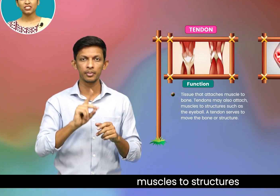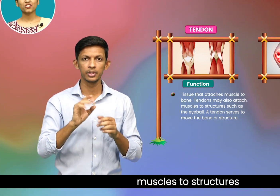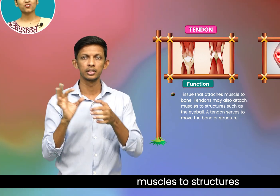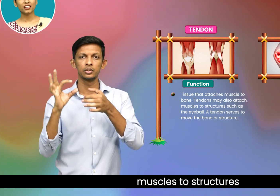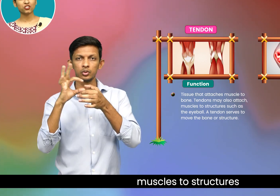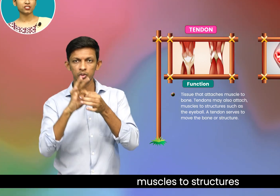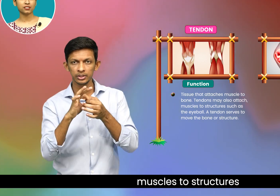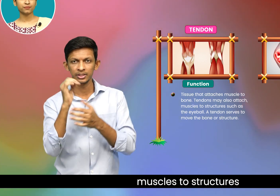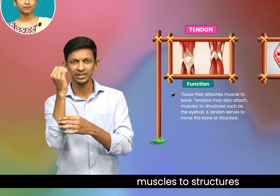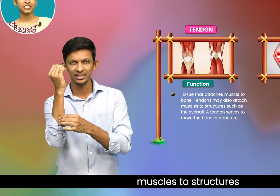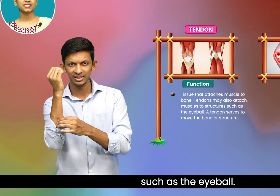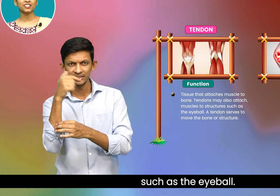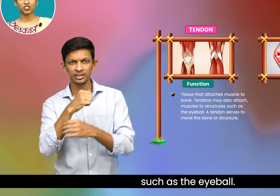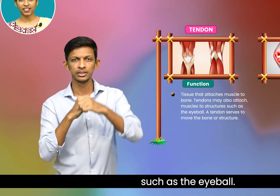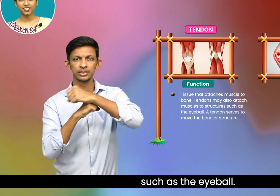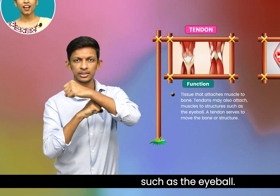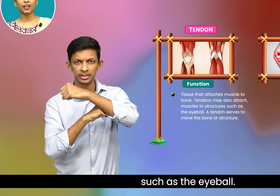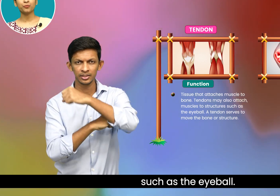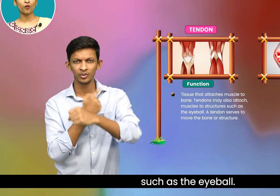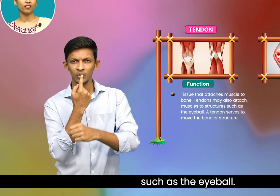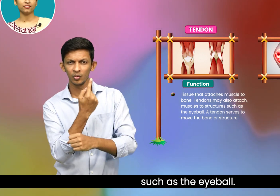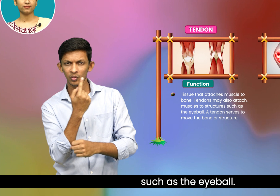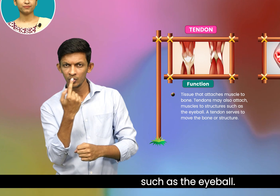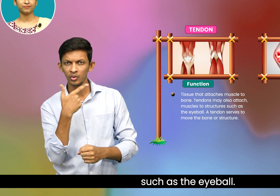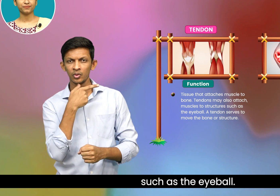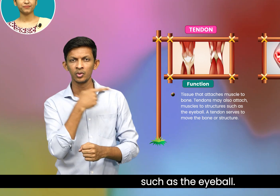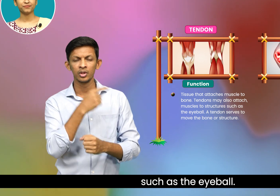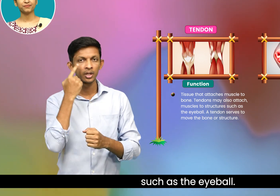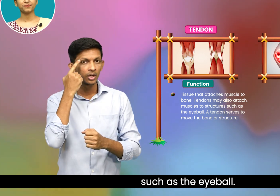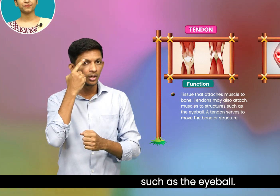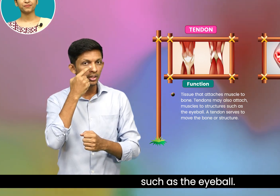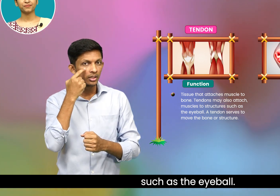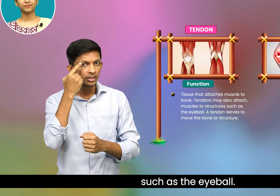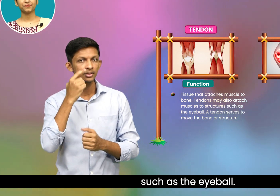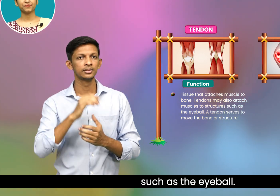to structures such as the eyeball.